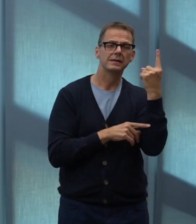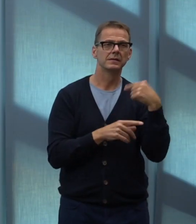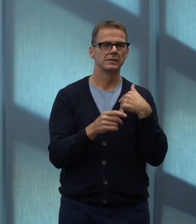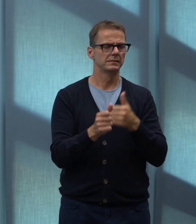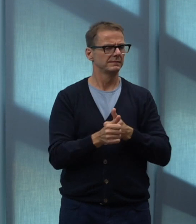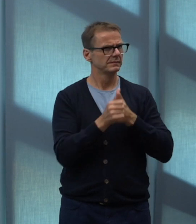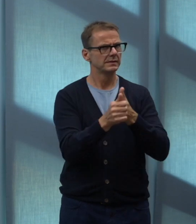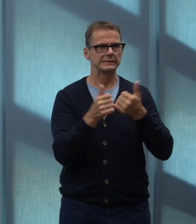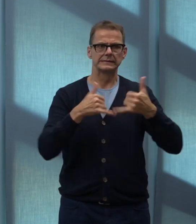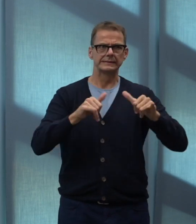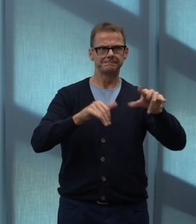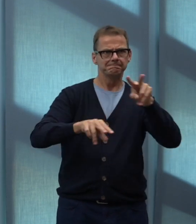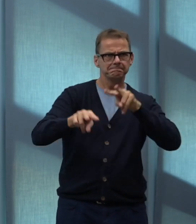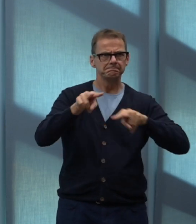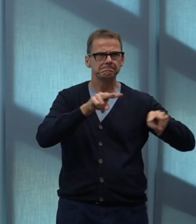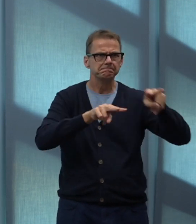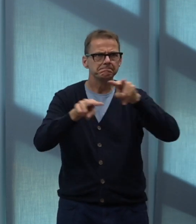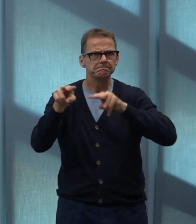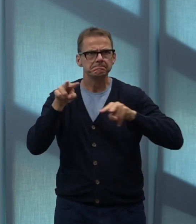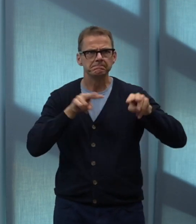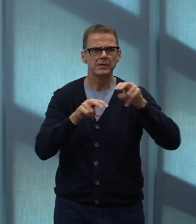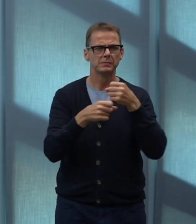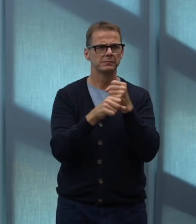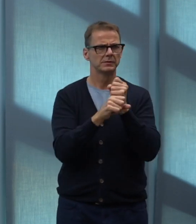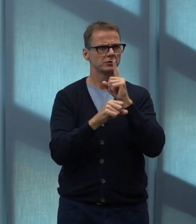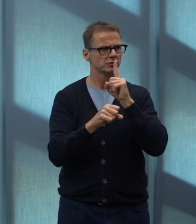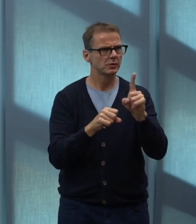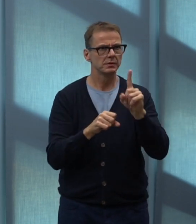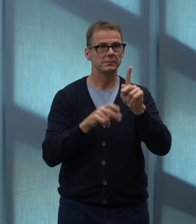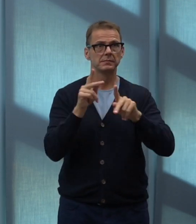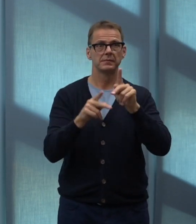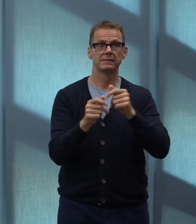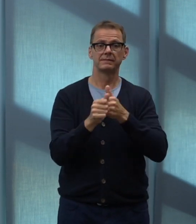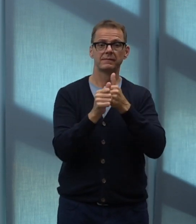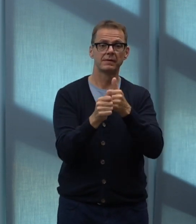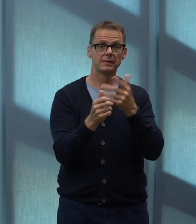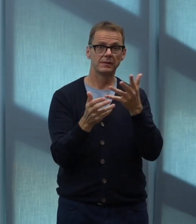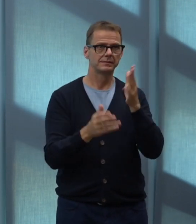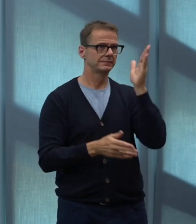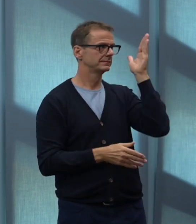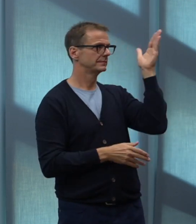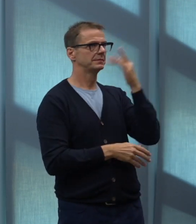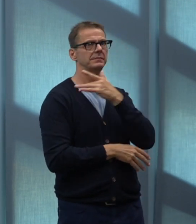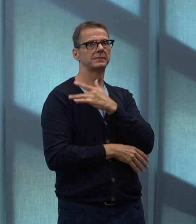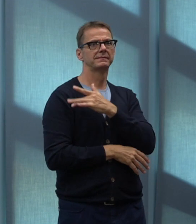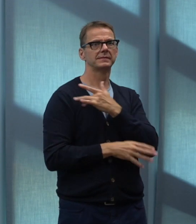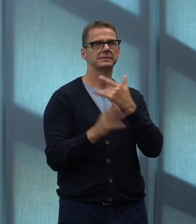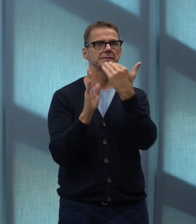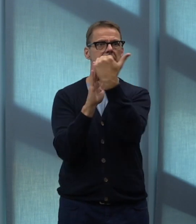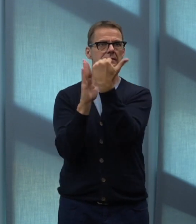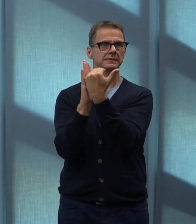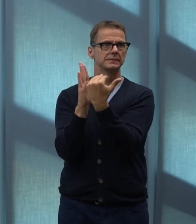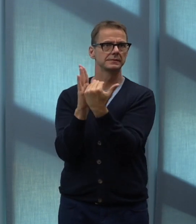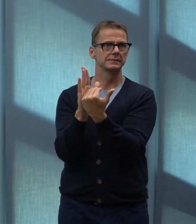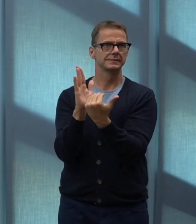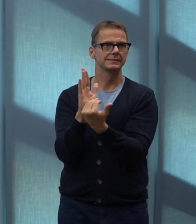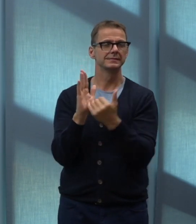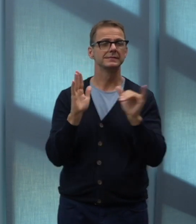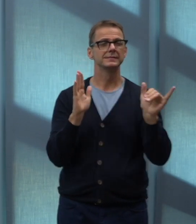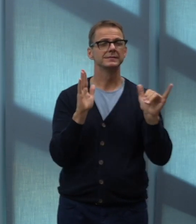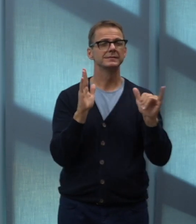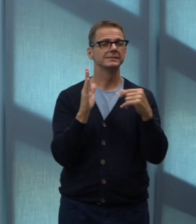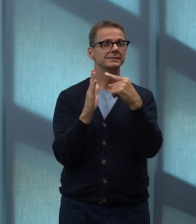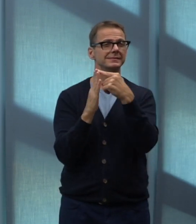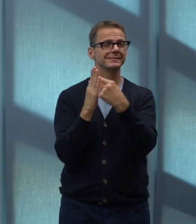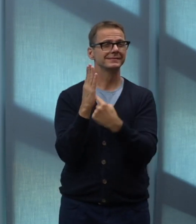on behalf of the province, ensure that folks download the AB Tracing Together app on their mobile devices. It certainly helps with any of the